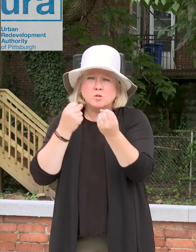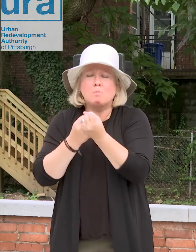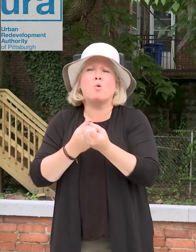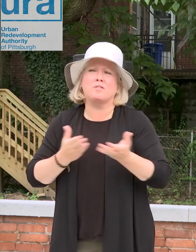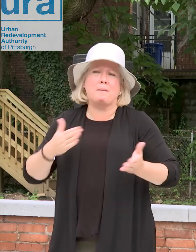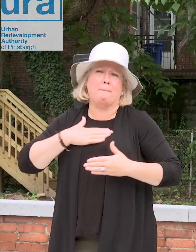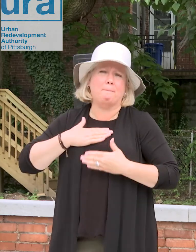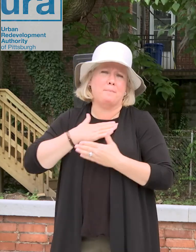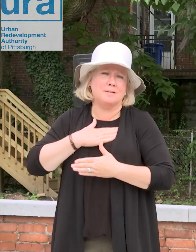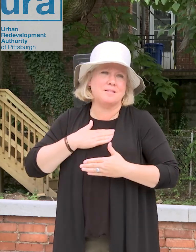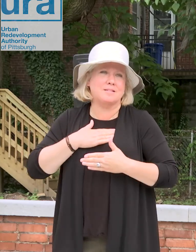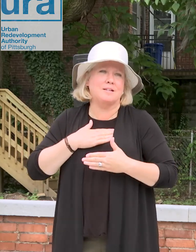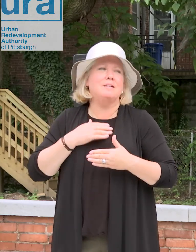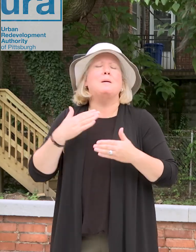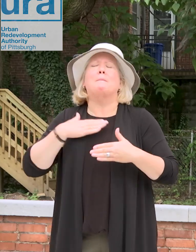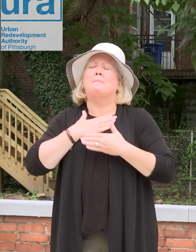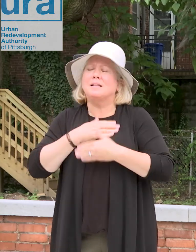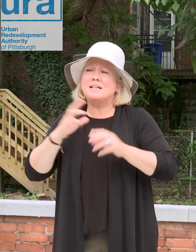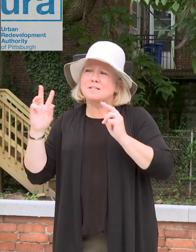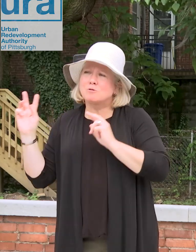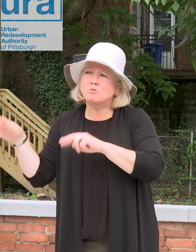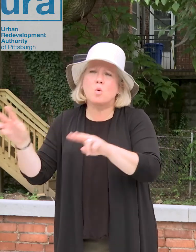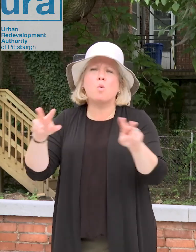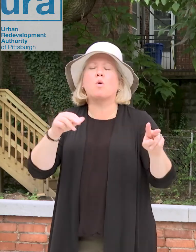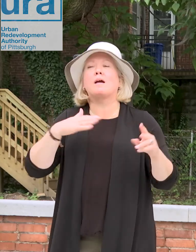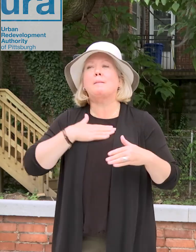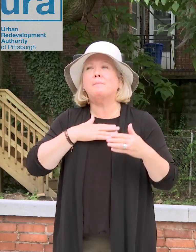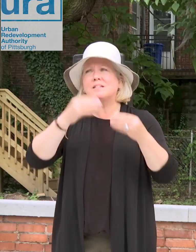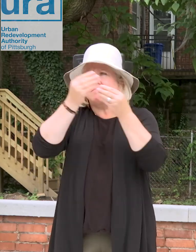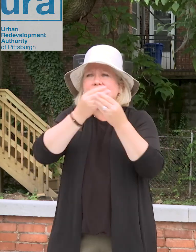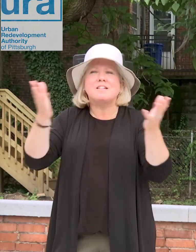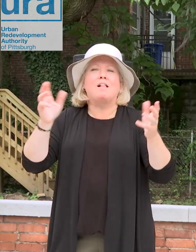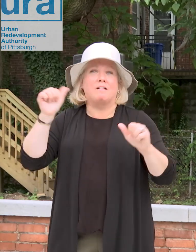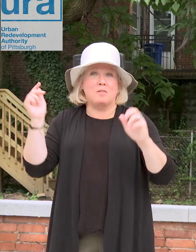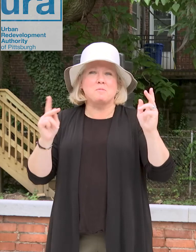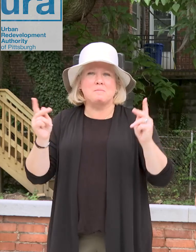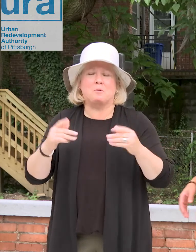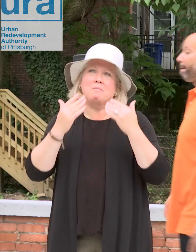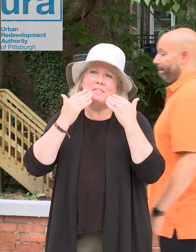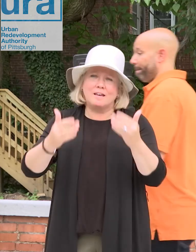being here. Please take the tour. Please highlight what we're trying to get done. Thank you.